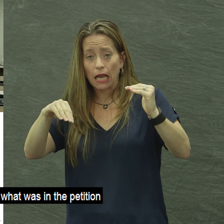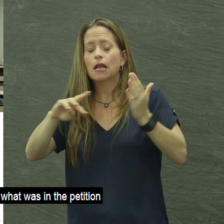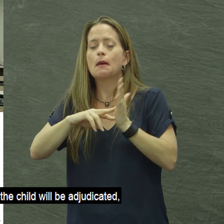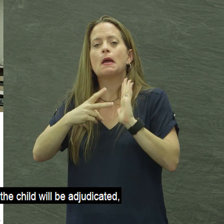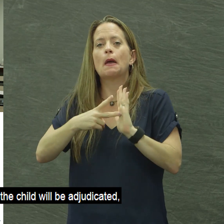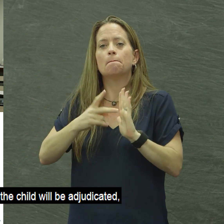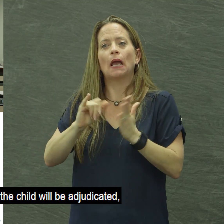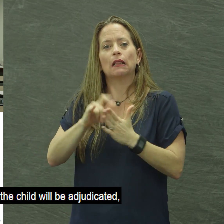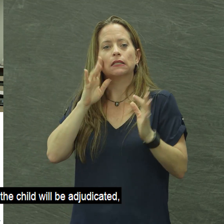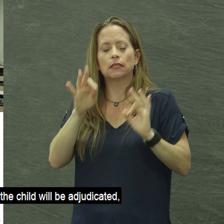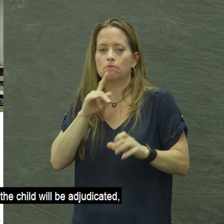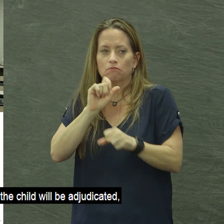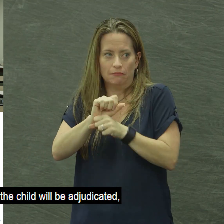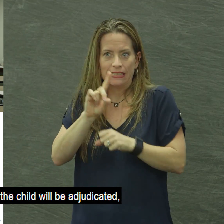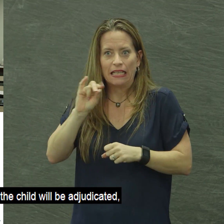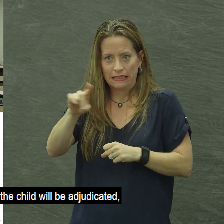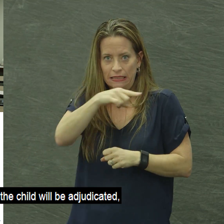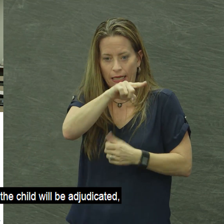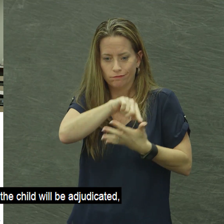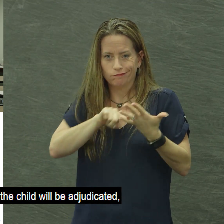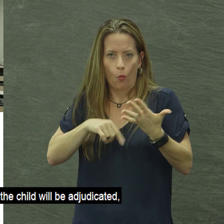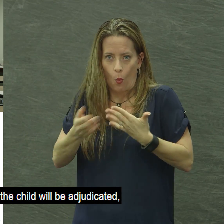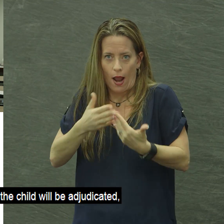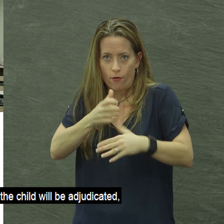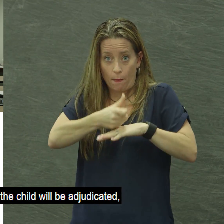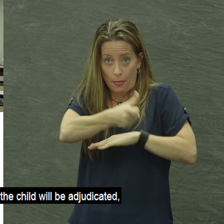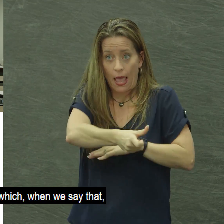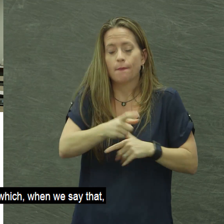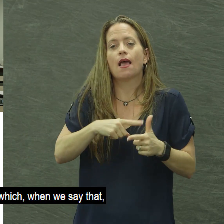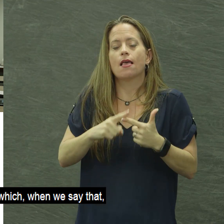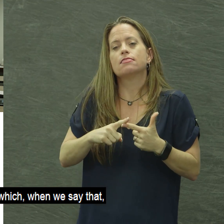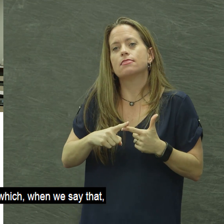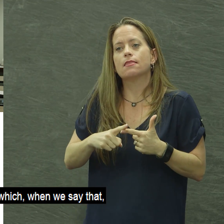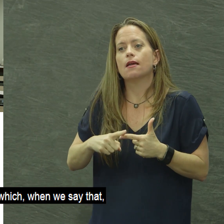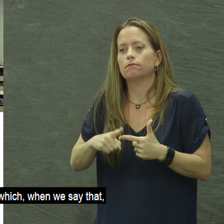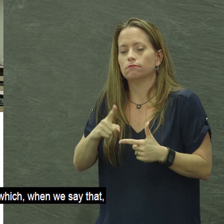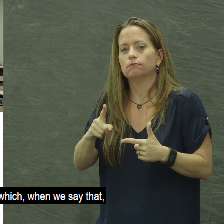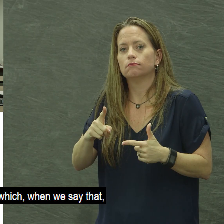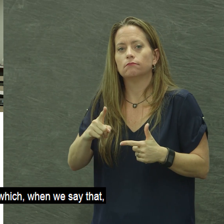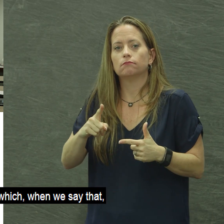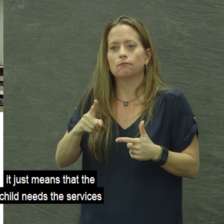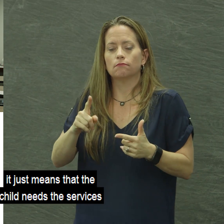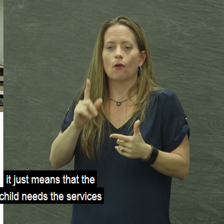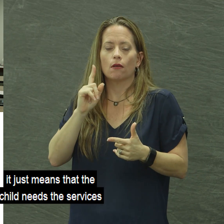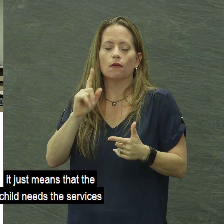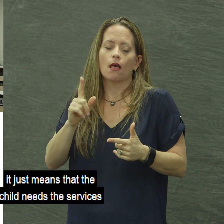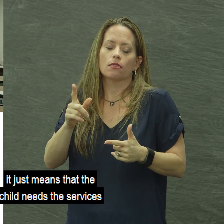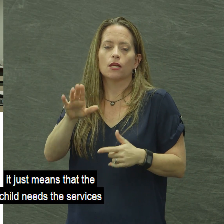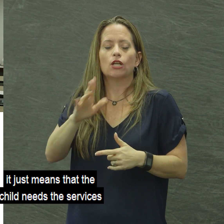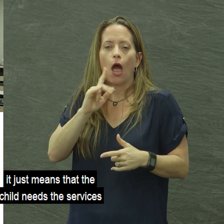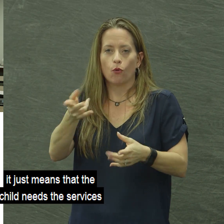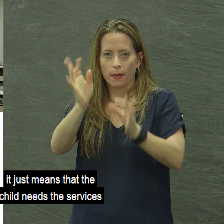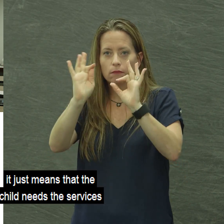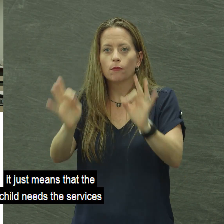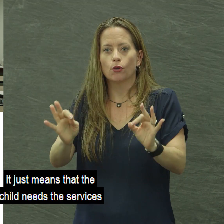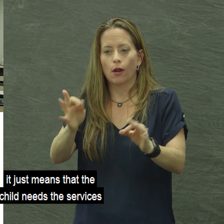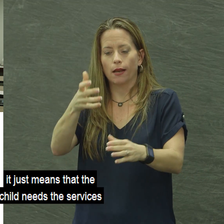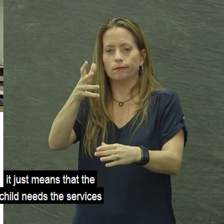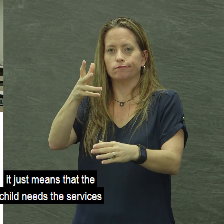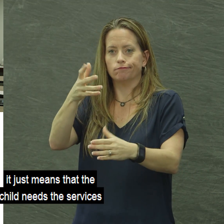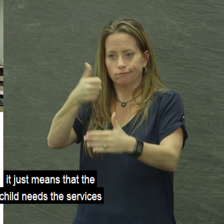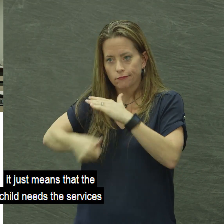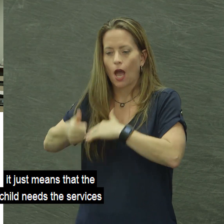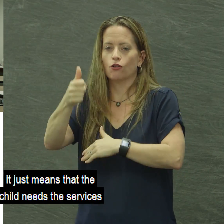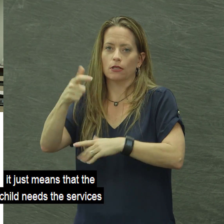petition, and the child will be adjudicated. Which, when we say that, it just means that